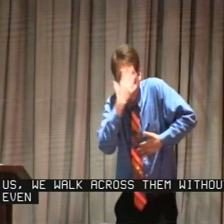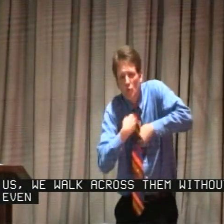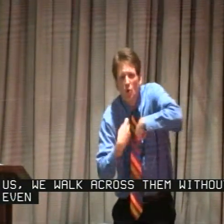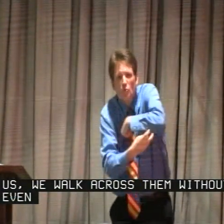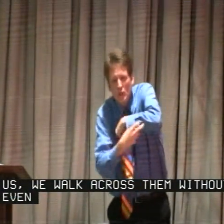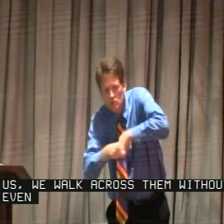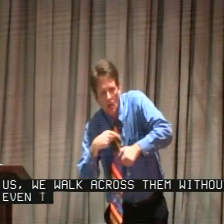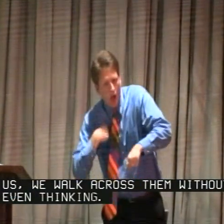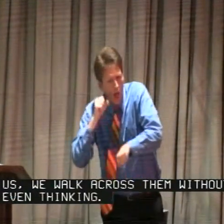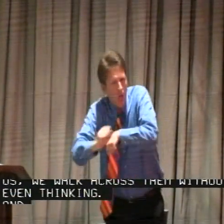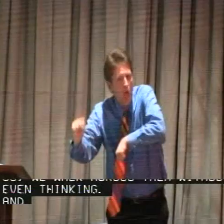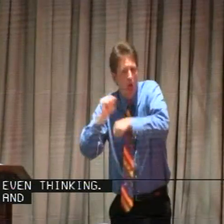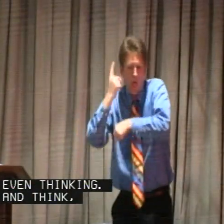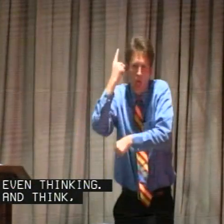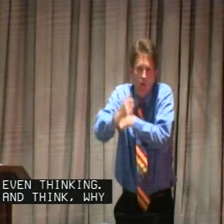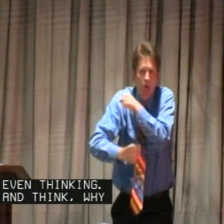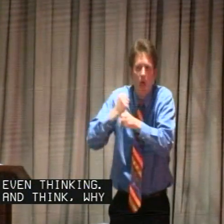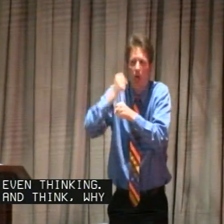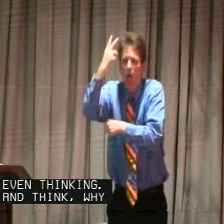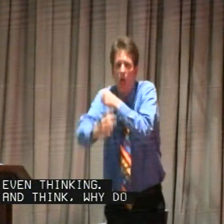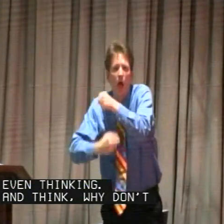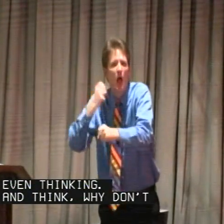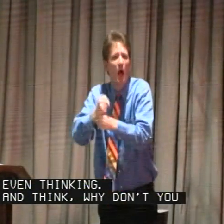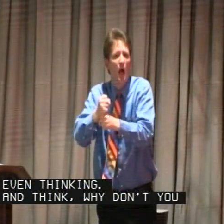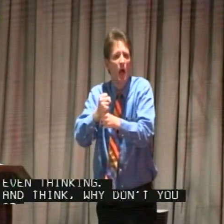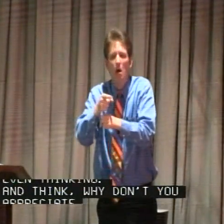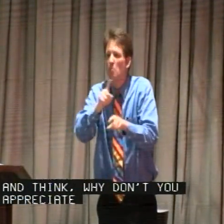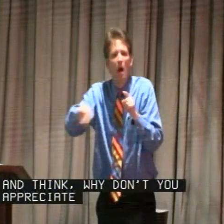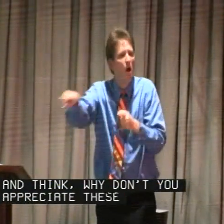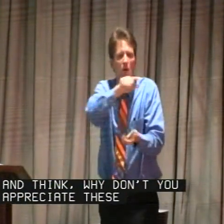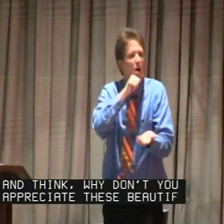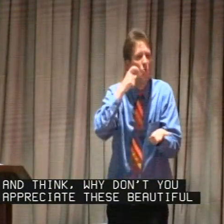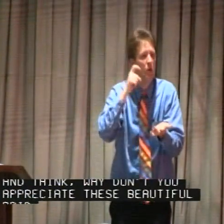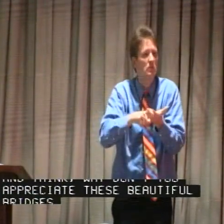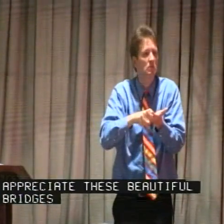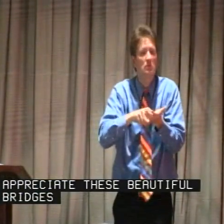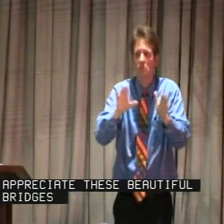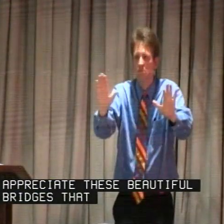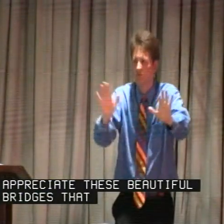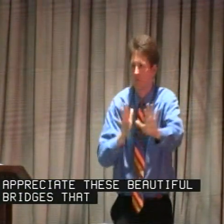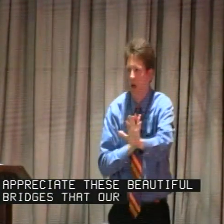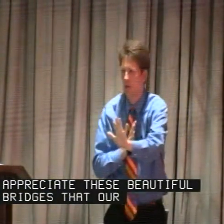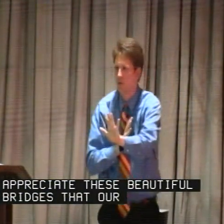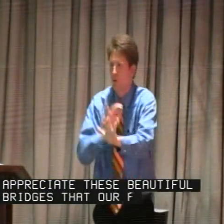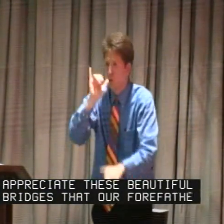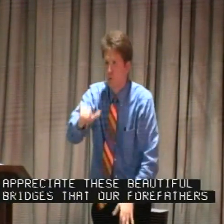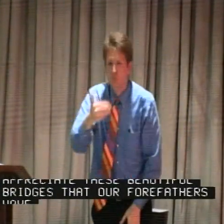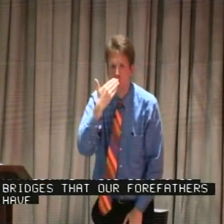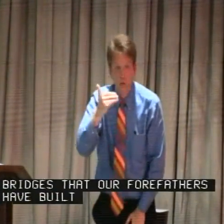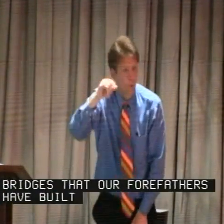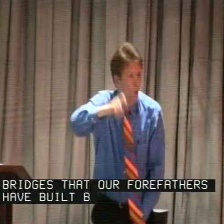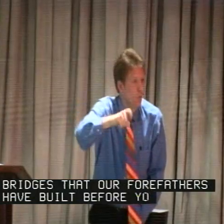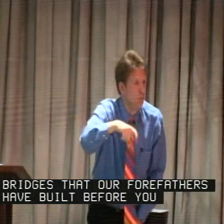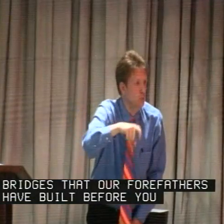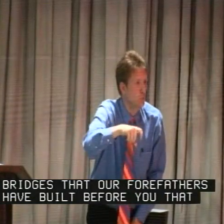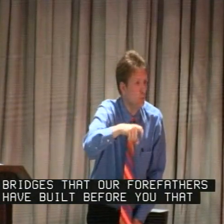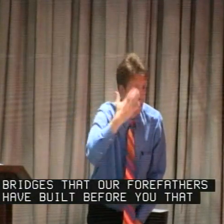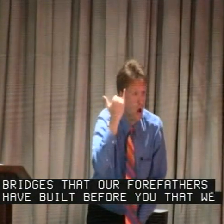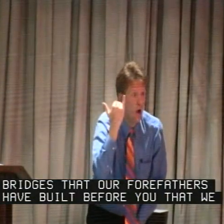don't you appreciate these beautiful bridges that our forefathers have built before us, but we don't recognize them, and that's okay.